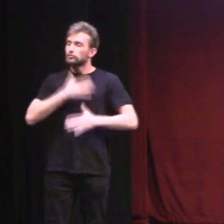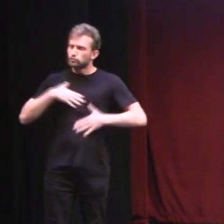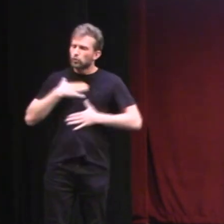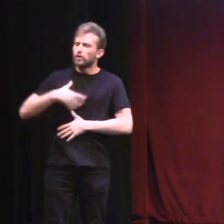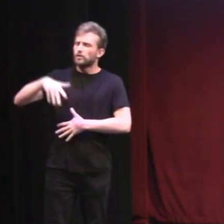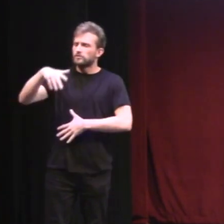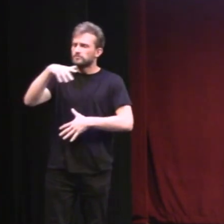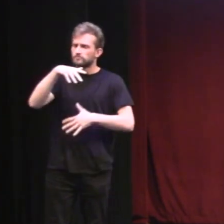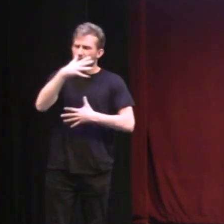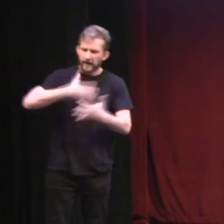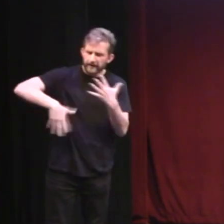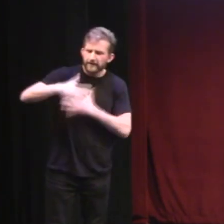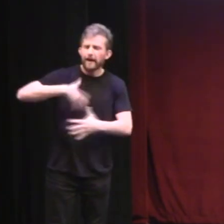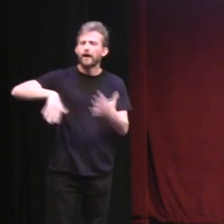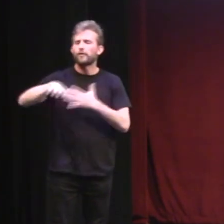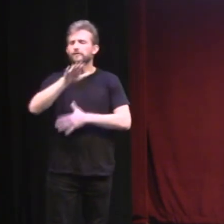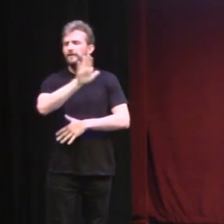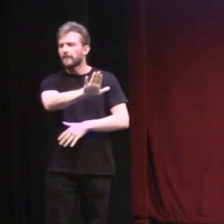chickens. I